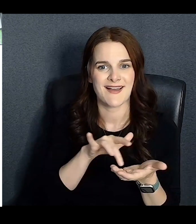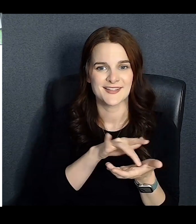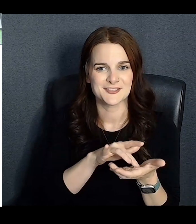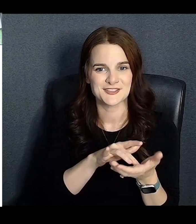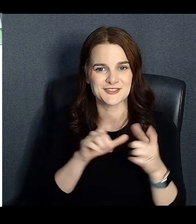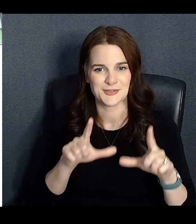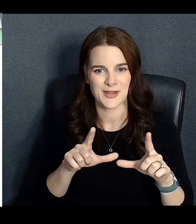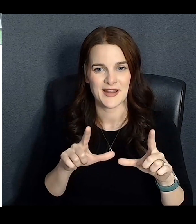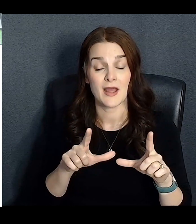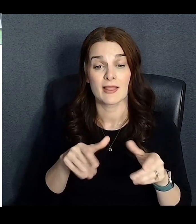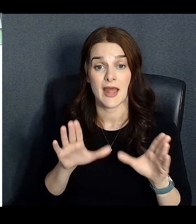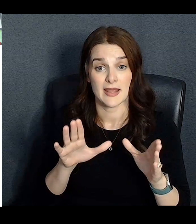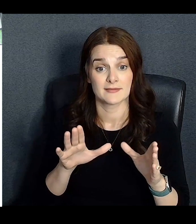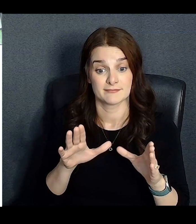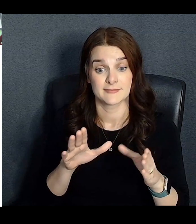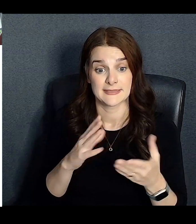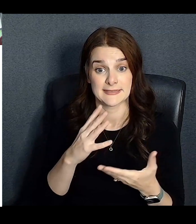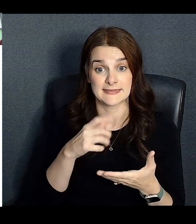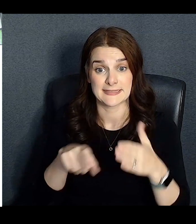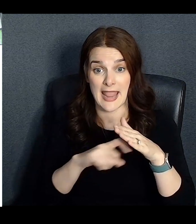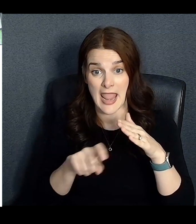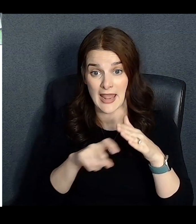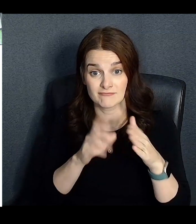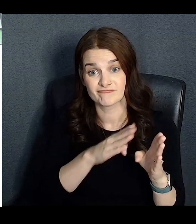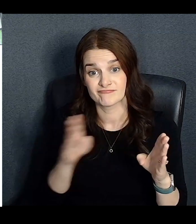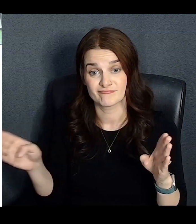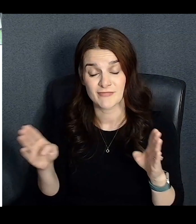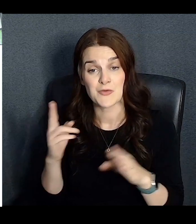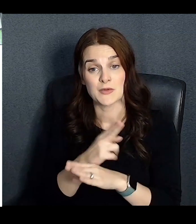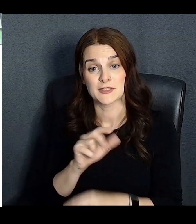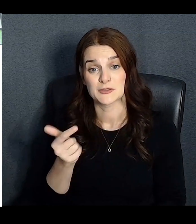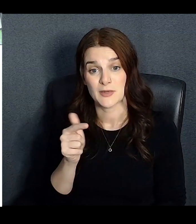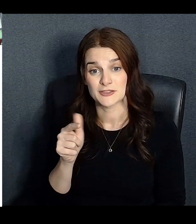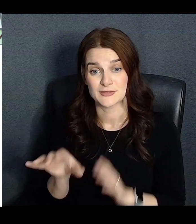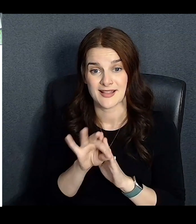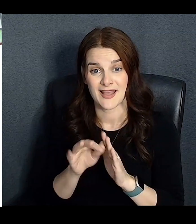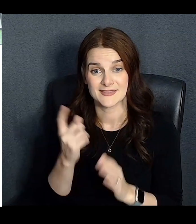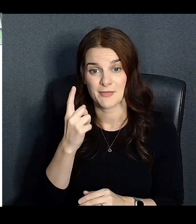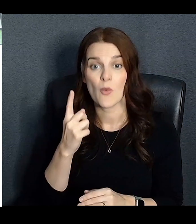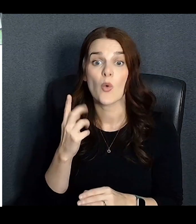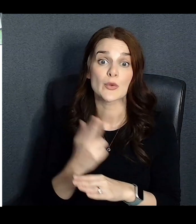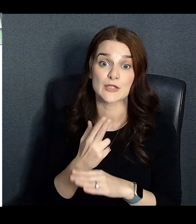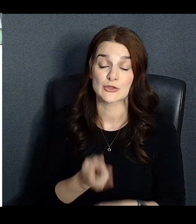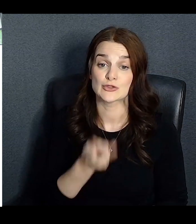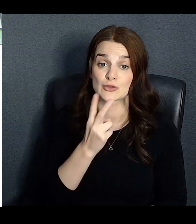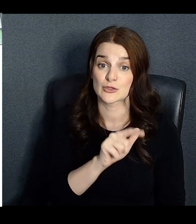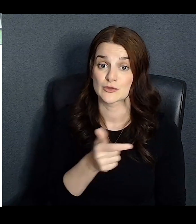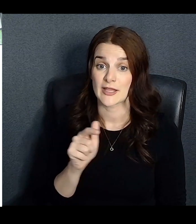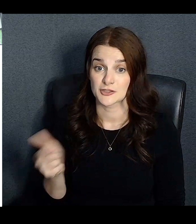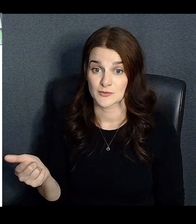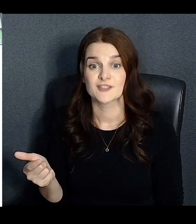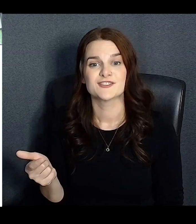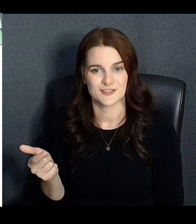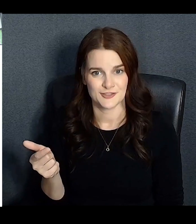you're letting it sequentially scan and using a switch to select something, or using two switches to scan